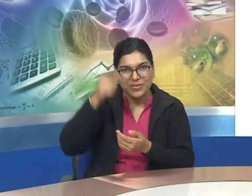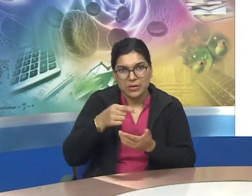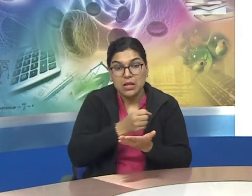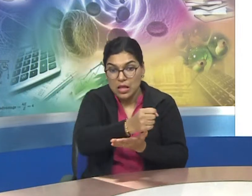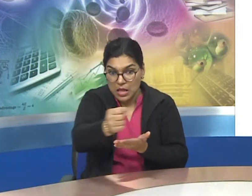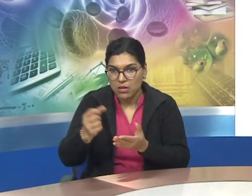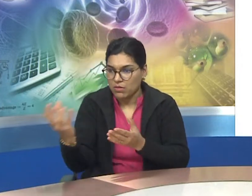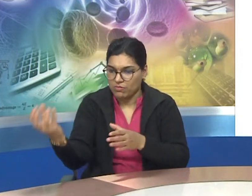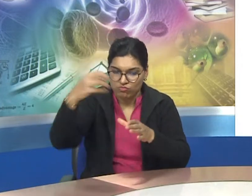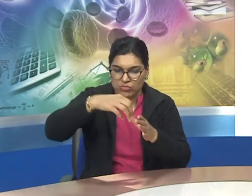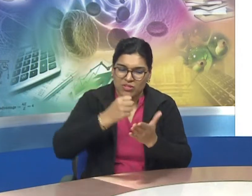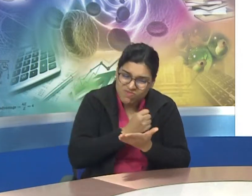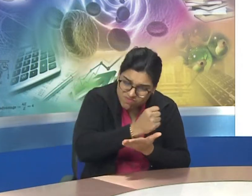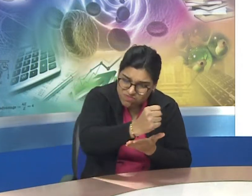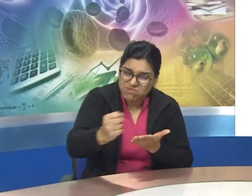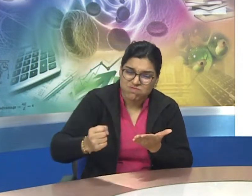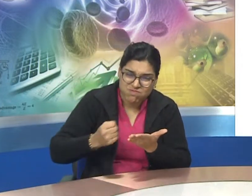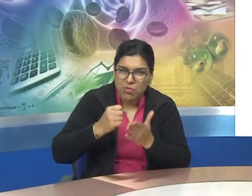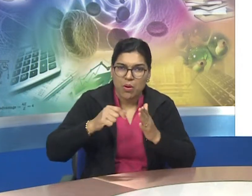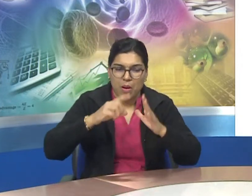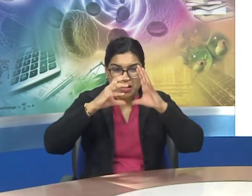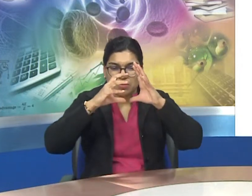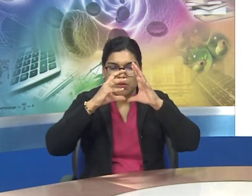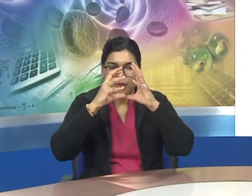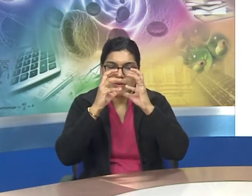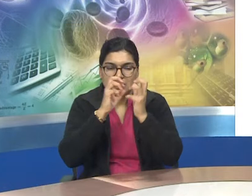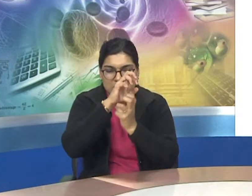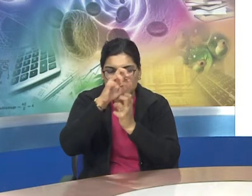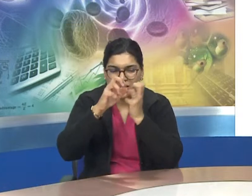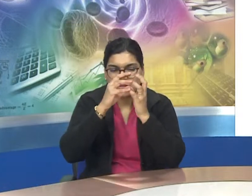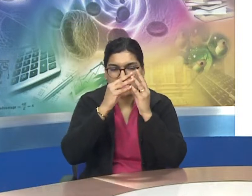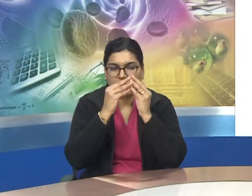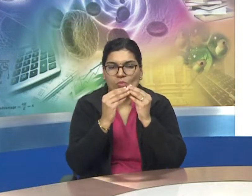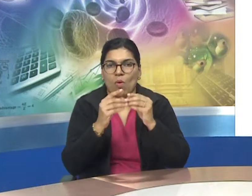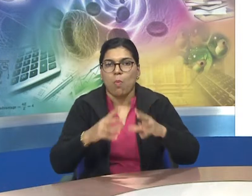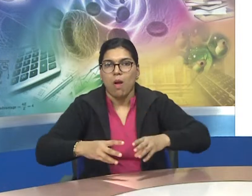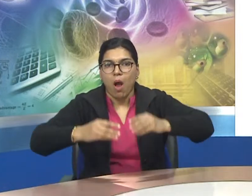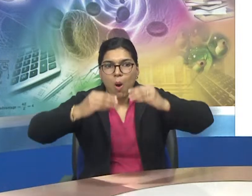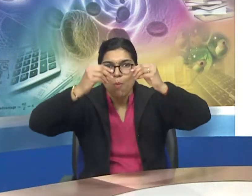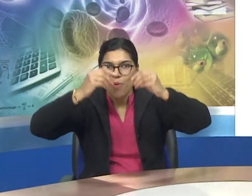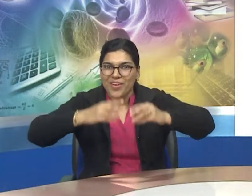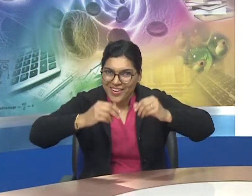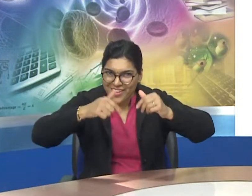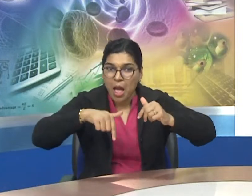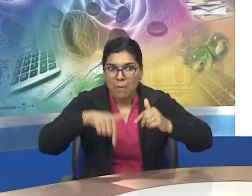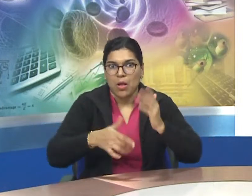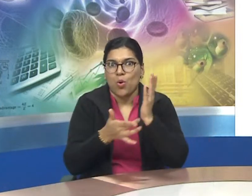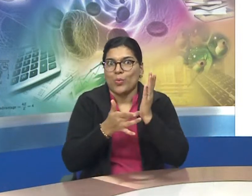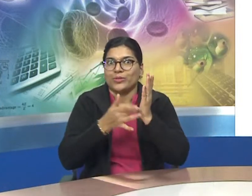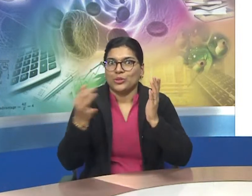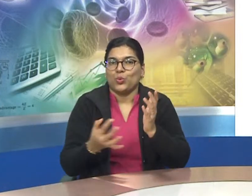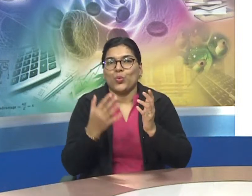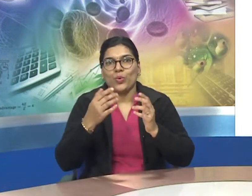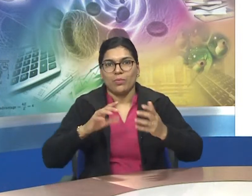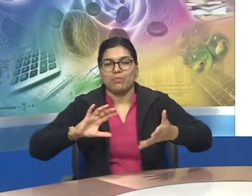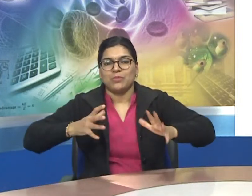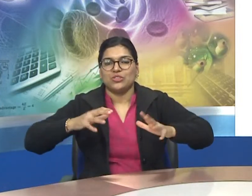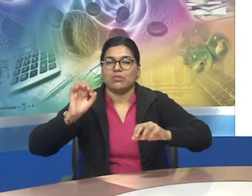This is the old Indian traditional method of grinding the different types of